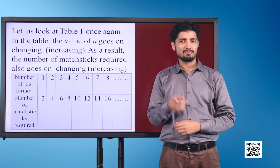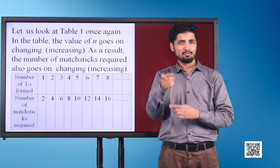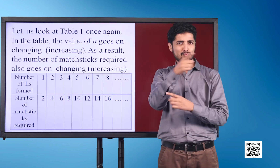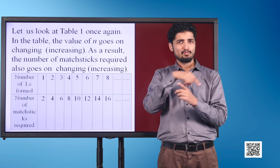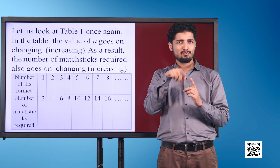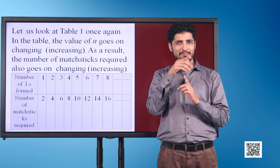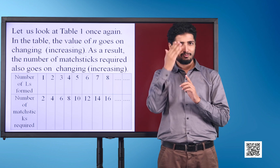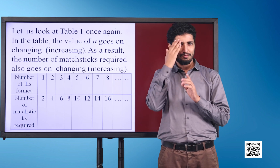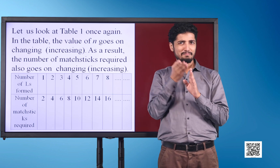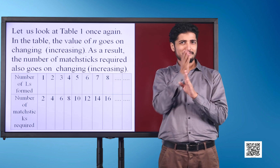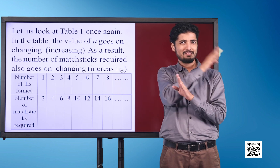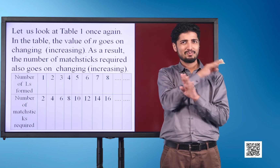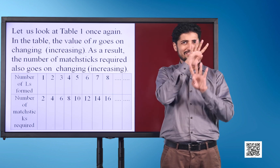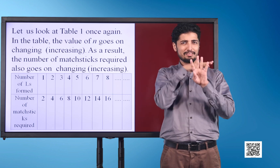Let us look at Table 1 once again.